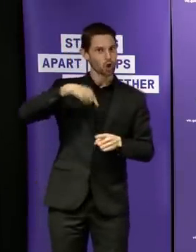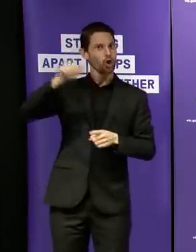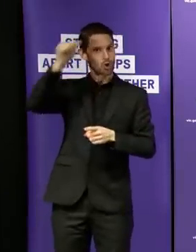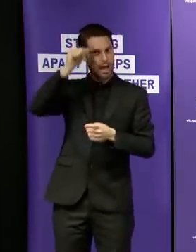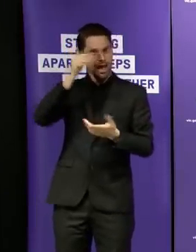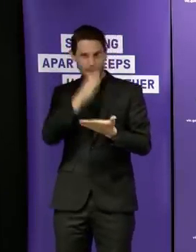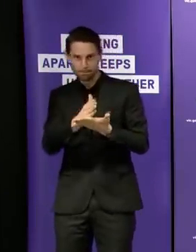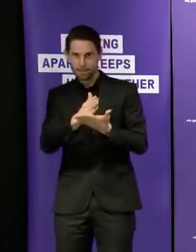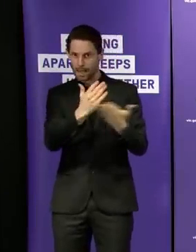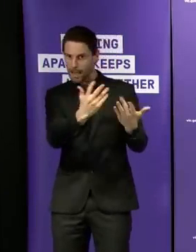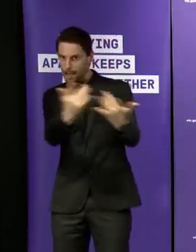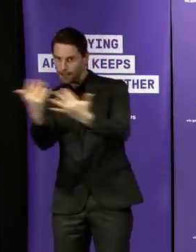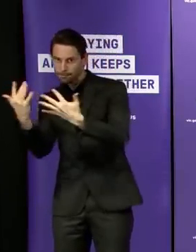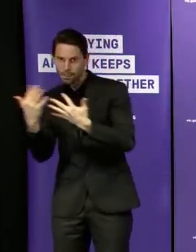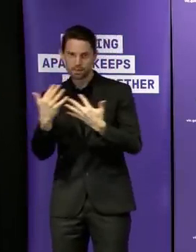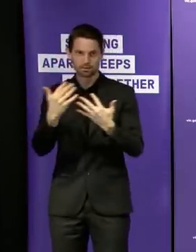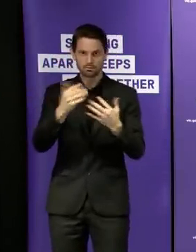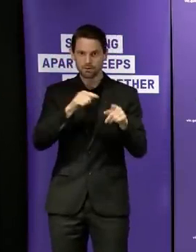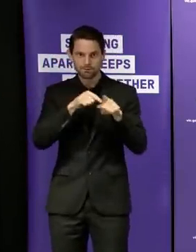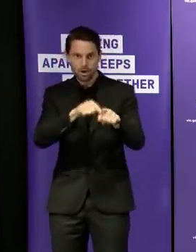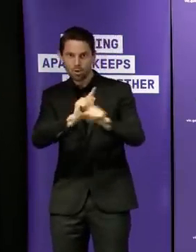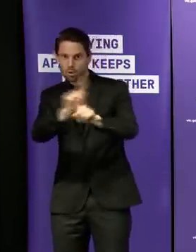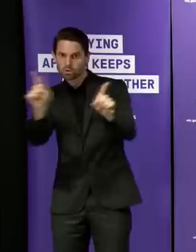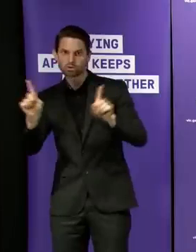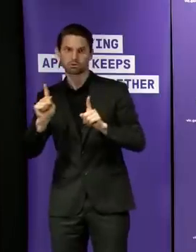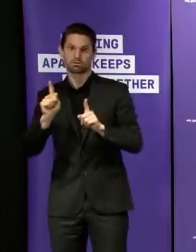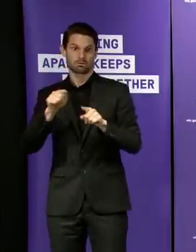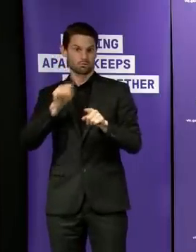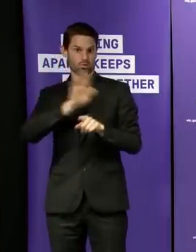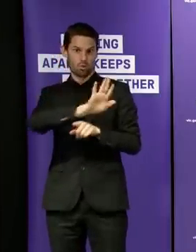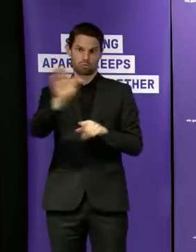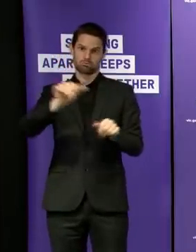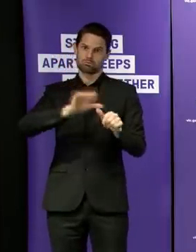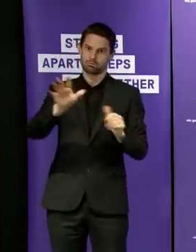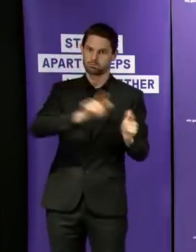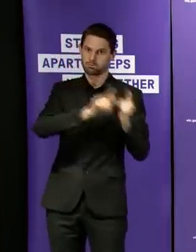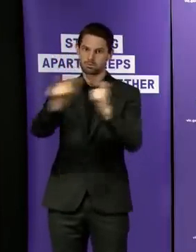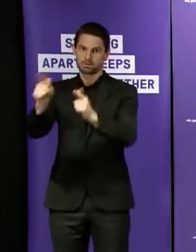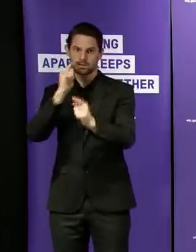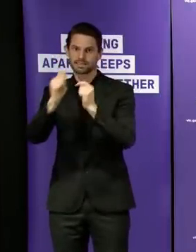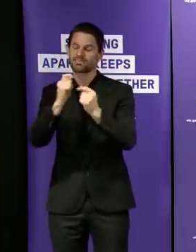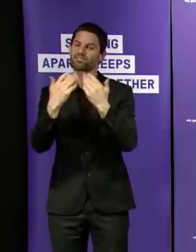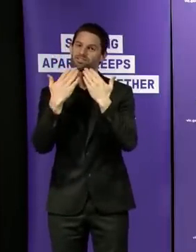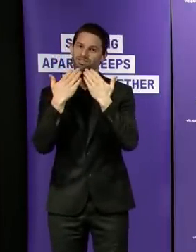continue to see those numbers at that high level. So sincere thanks to each and every one of those